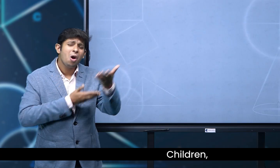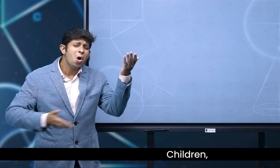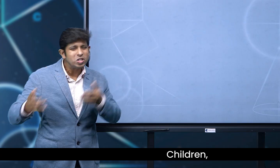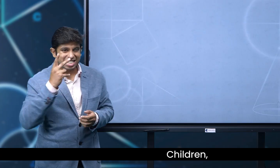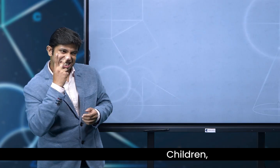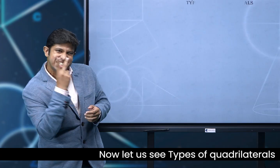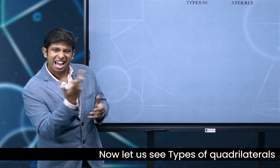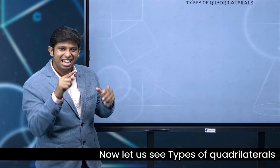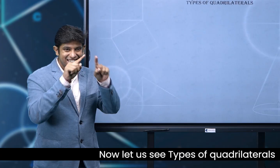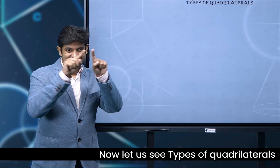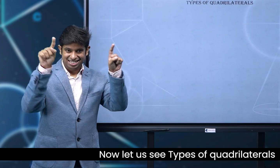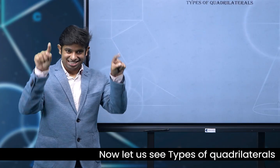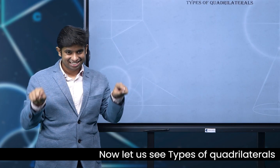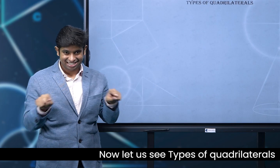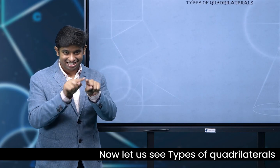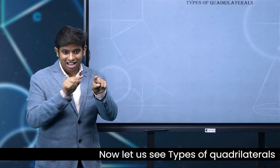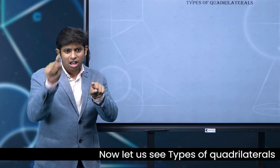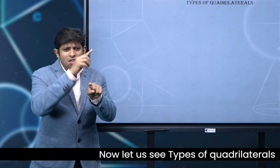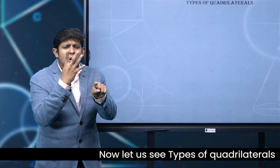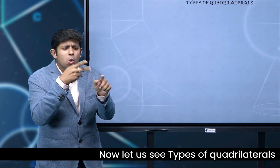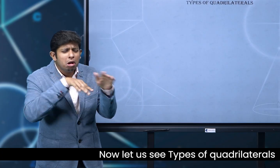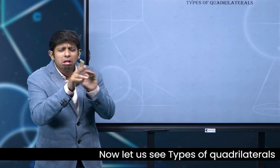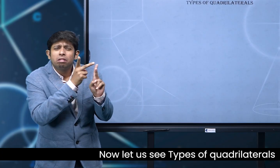Children, now let us see types of quadrilaterals.